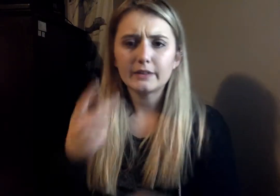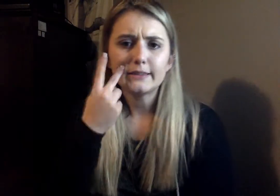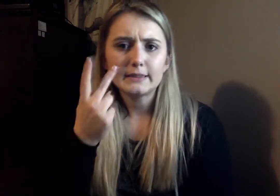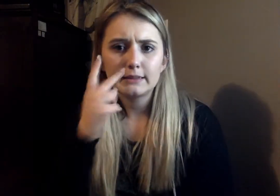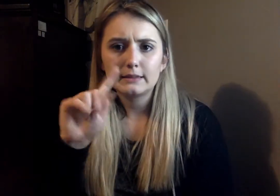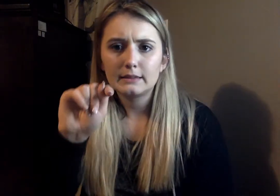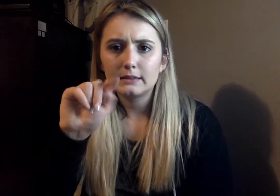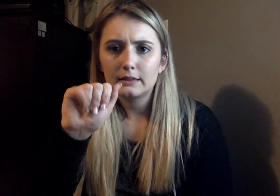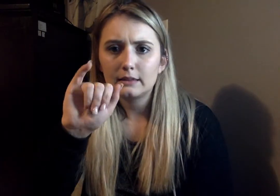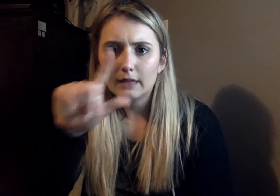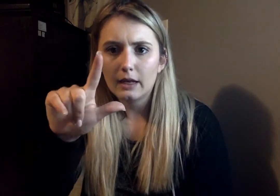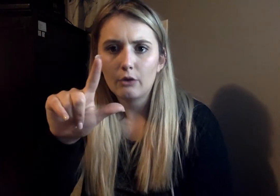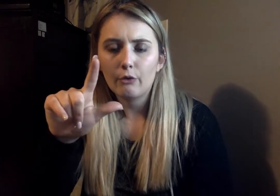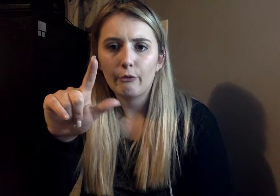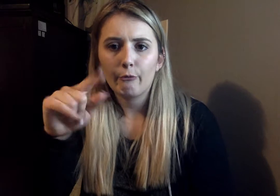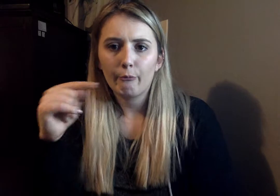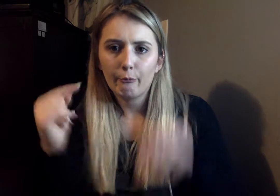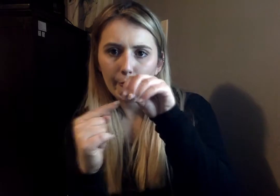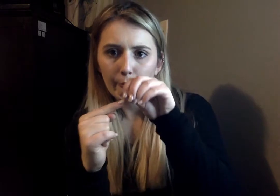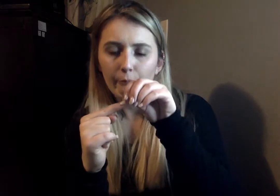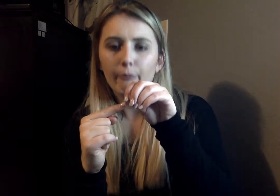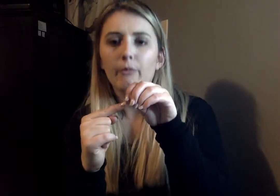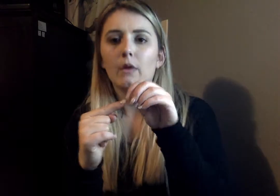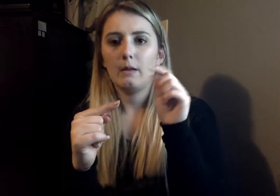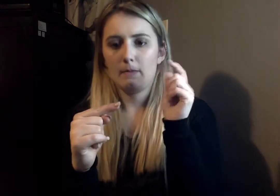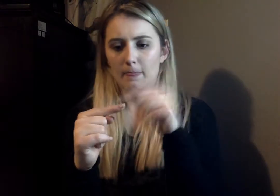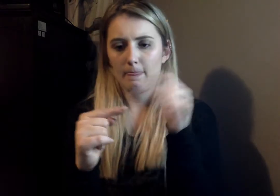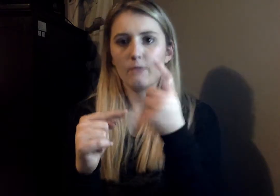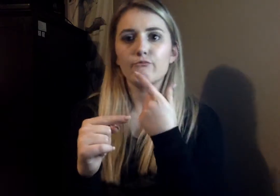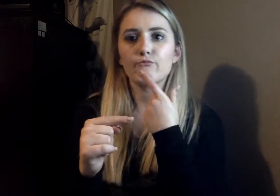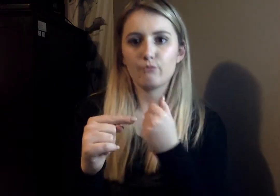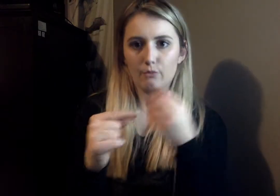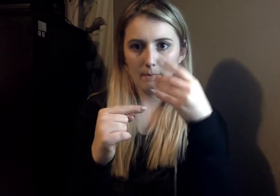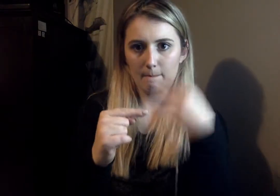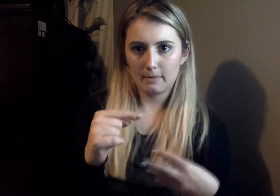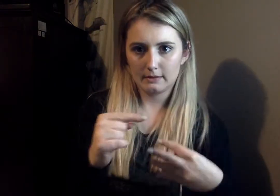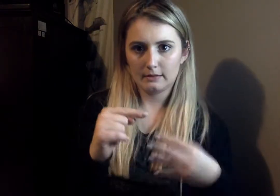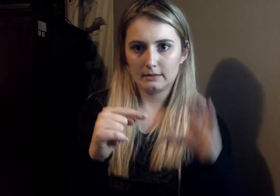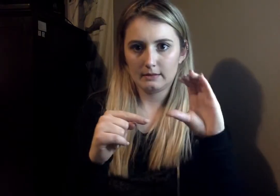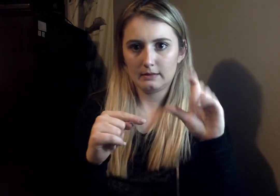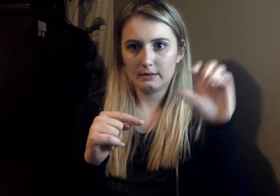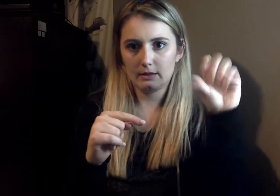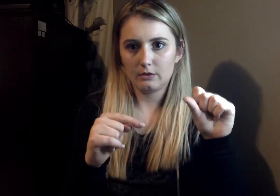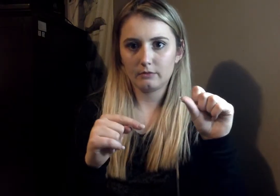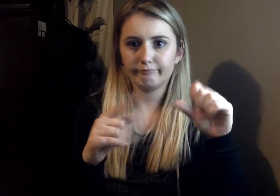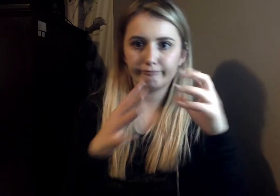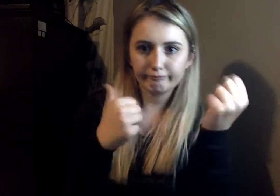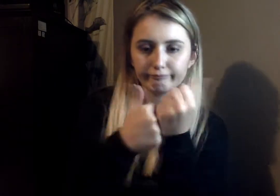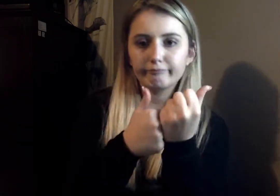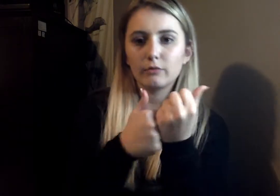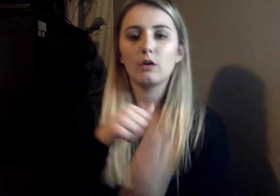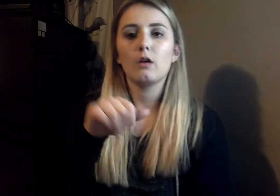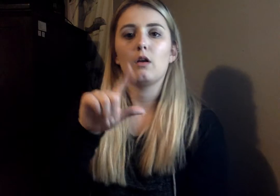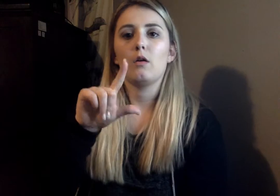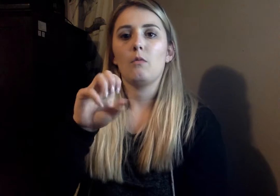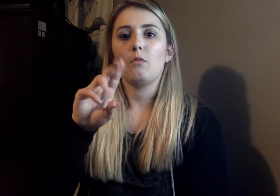the red blood cells that have bunched up behind the leukocyte. Some science museums have an exhibit which consists of a screen of blue